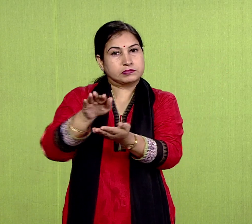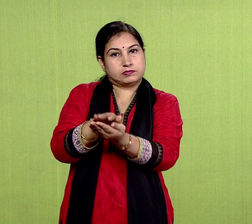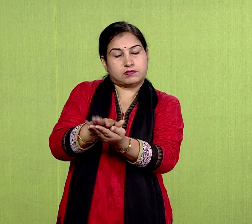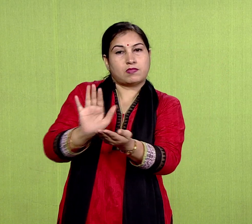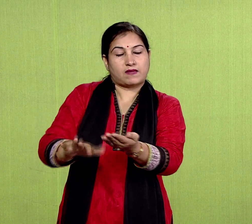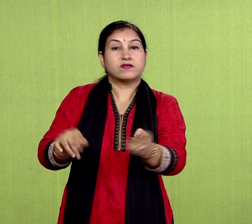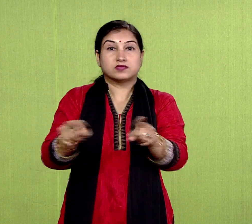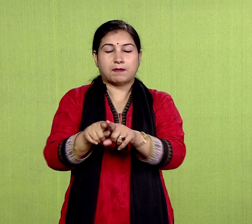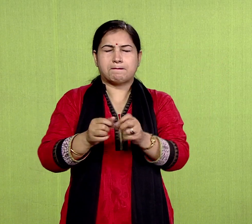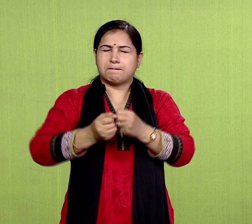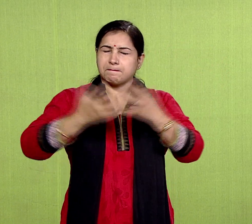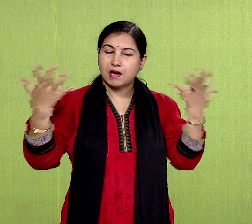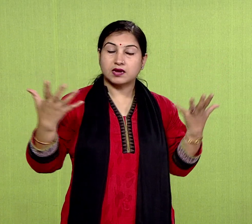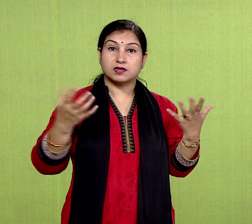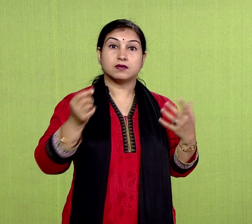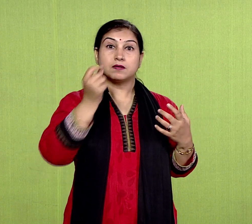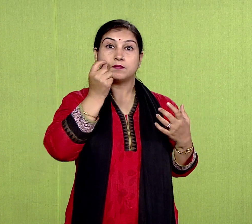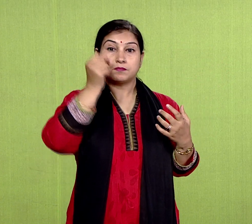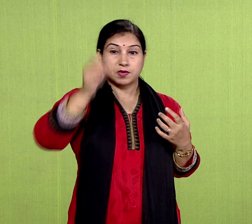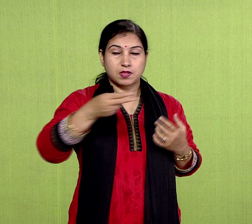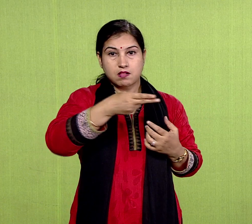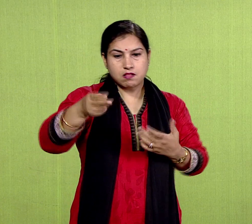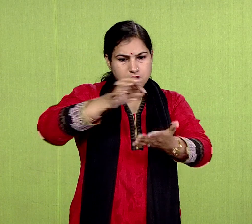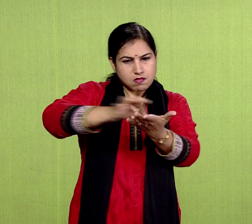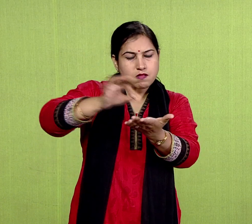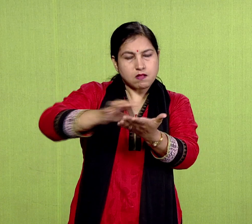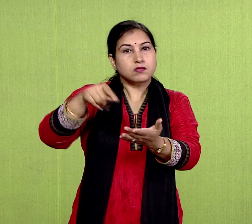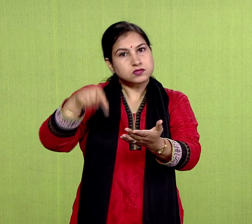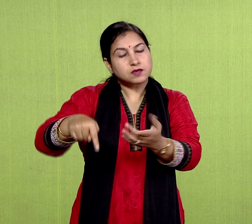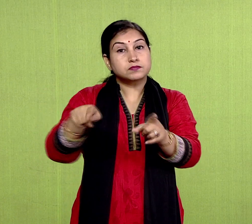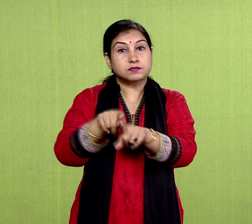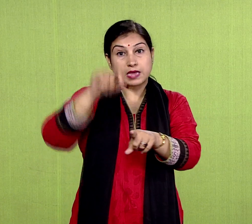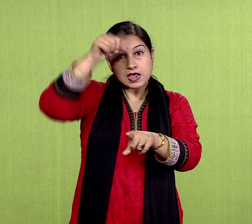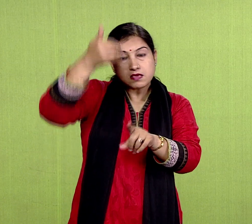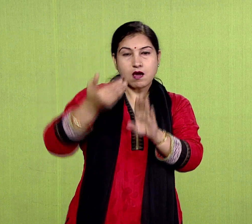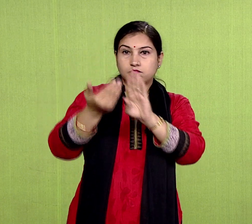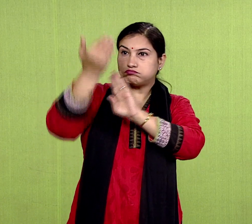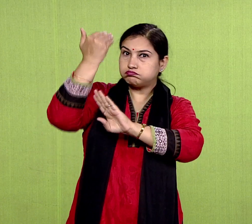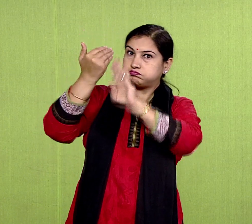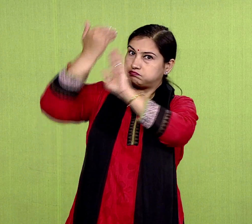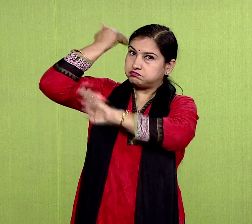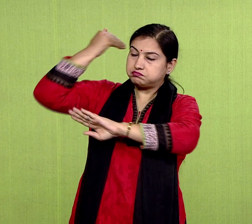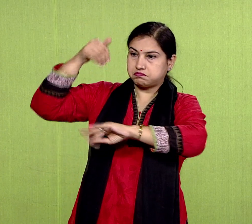And many great writers also belong to this ancient period.